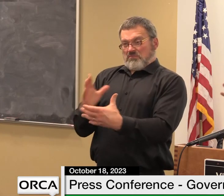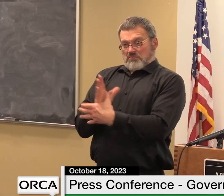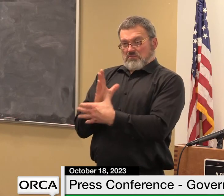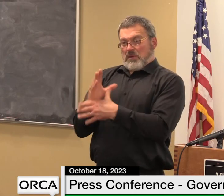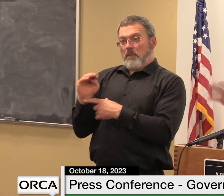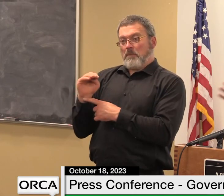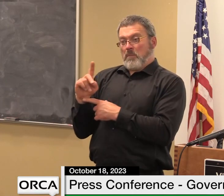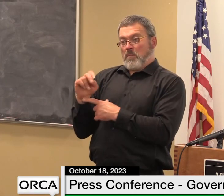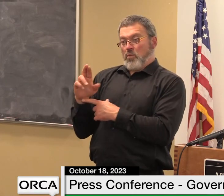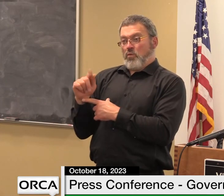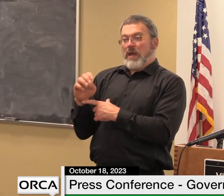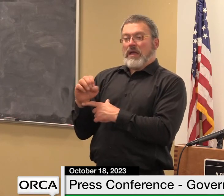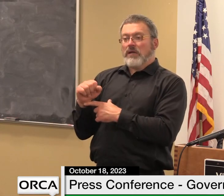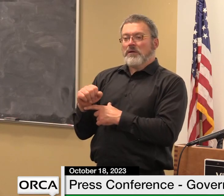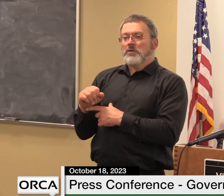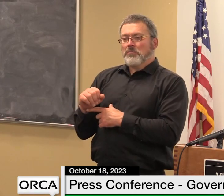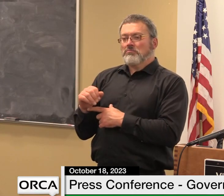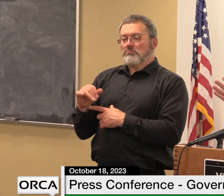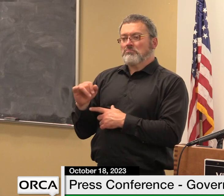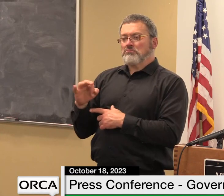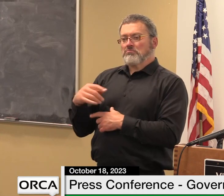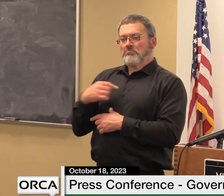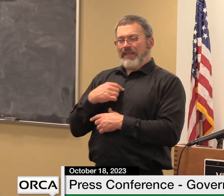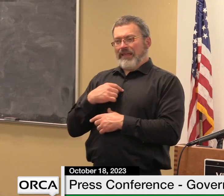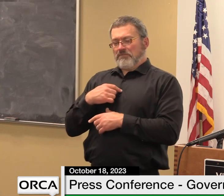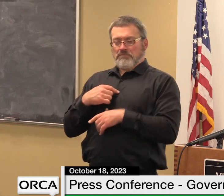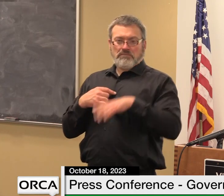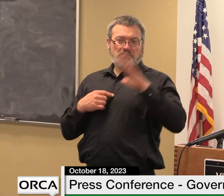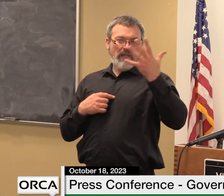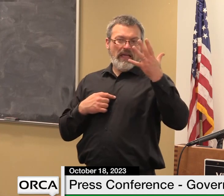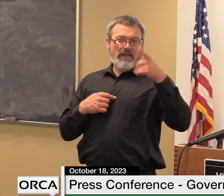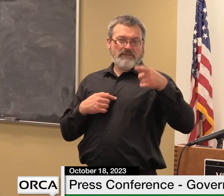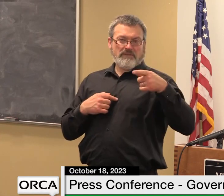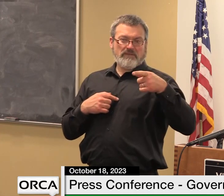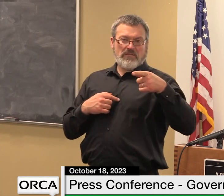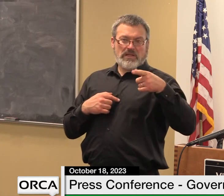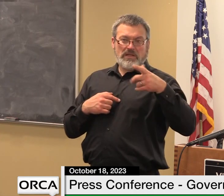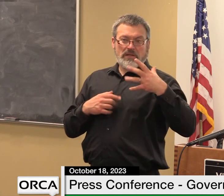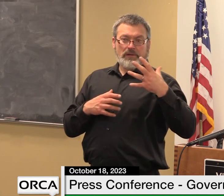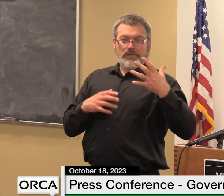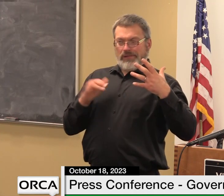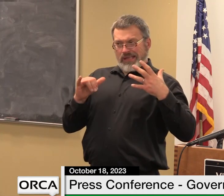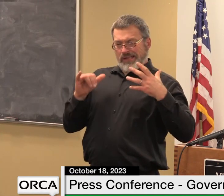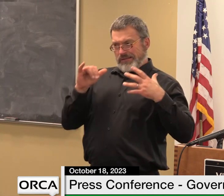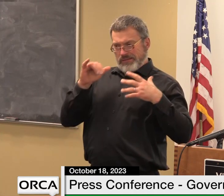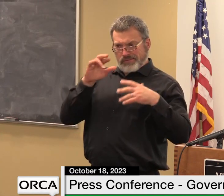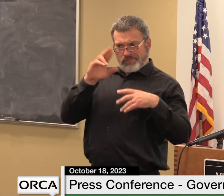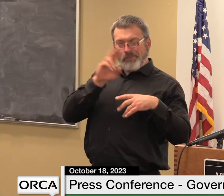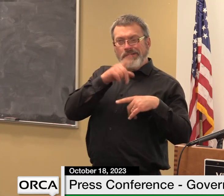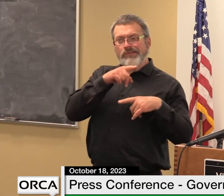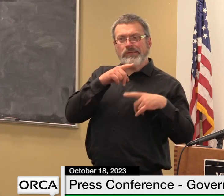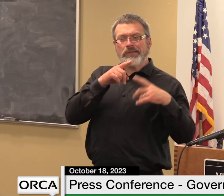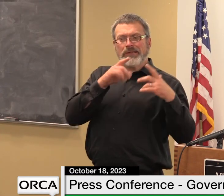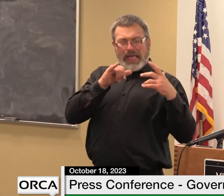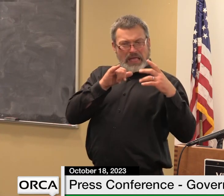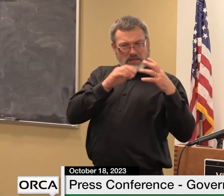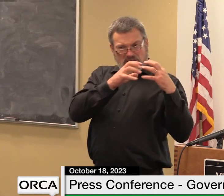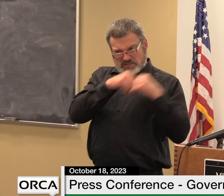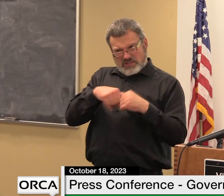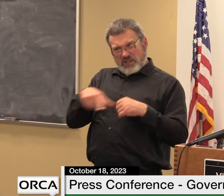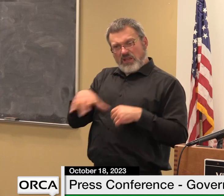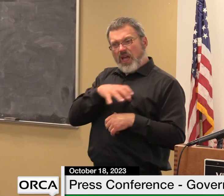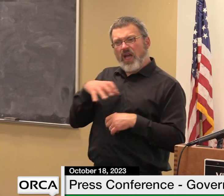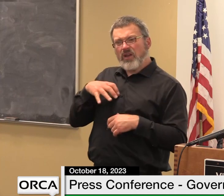If five members of the Republican caucus can shut down the Congress in some respects, it seems to me that there's